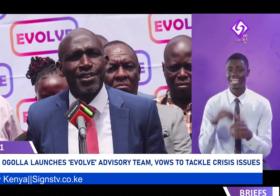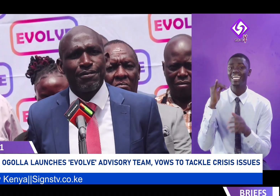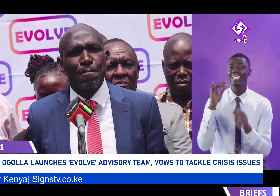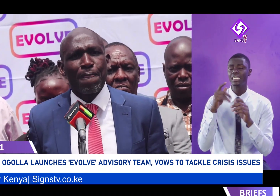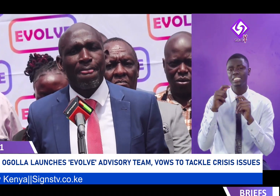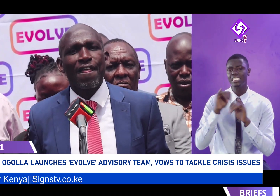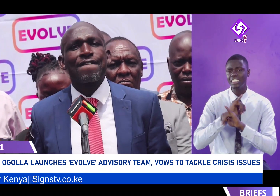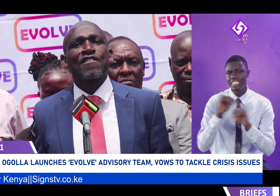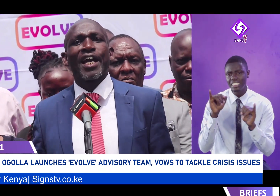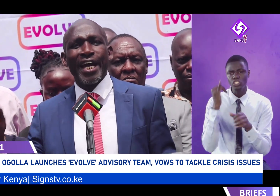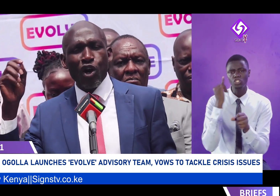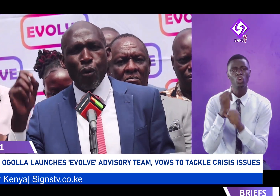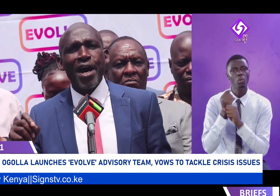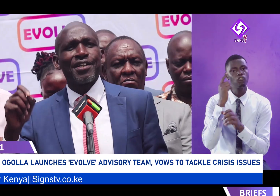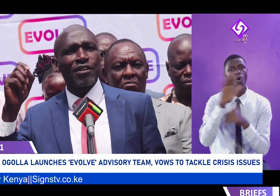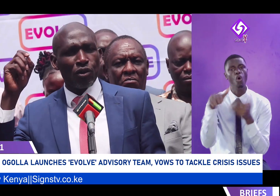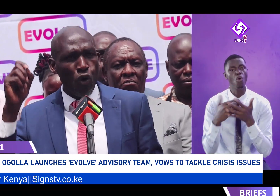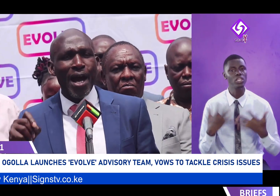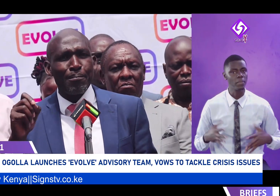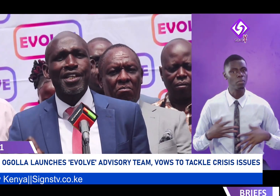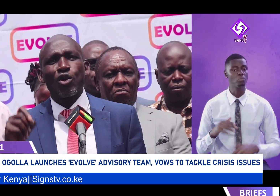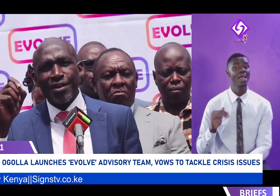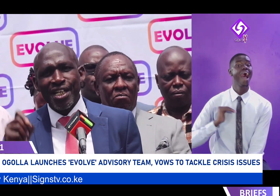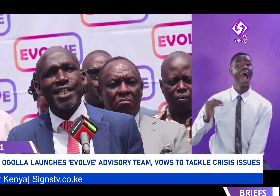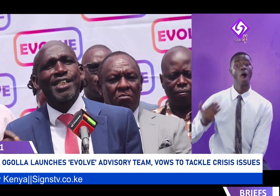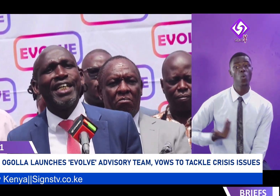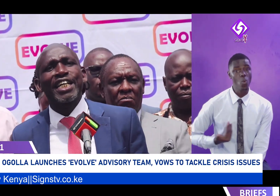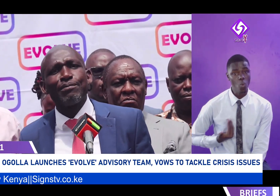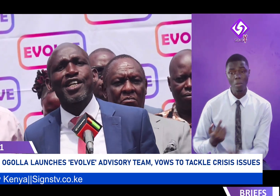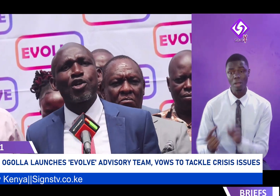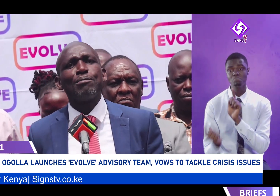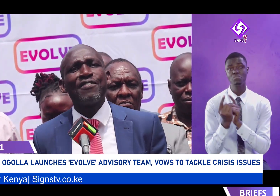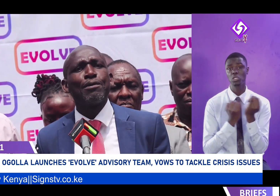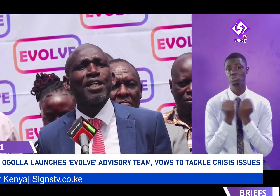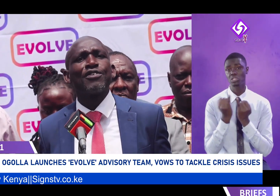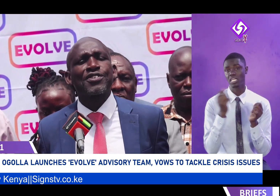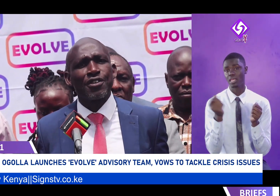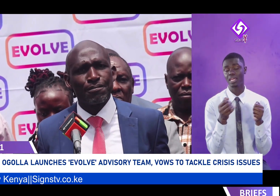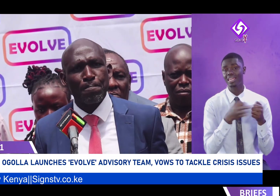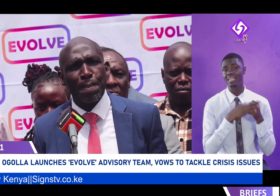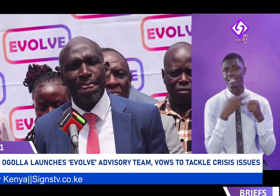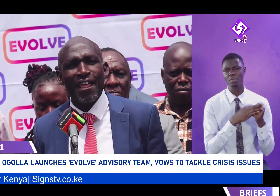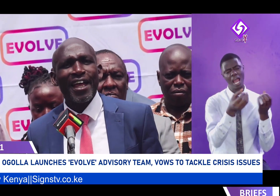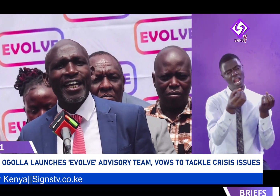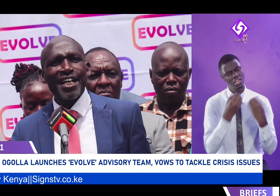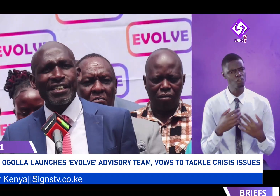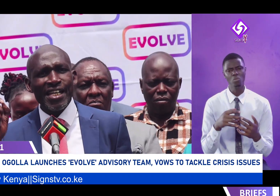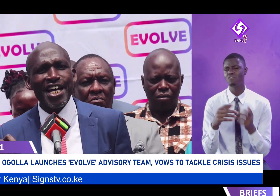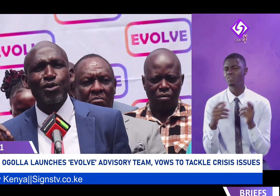everybody. A woman whom I met on Saturday in Kibra told me a very painful story. He had a son who